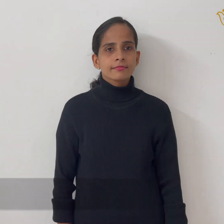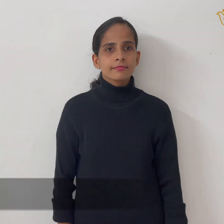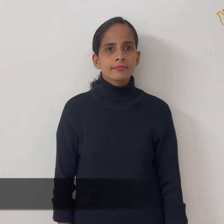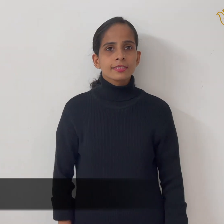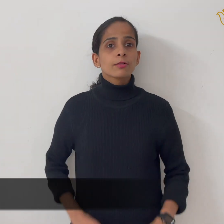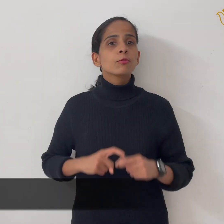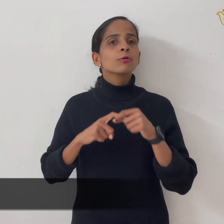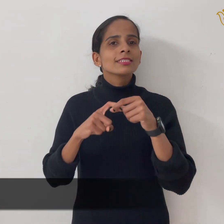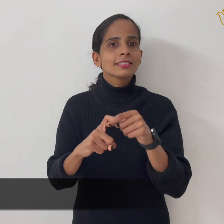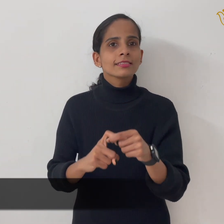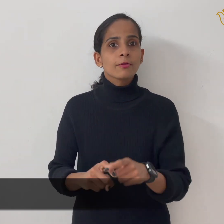Question 1.